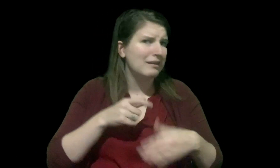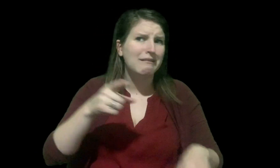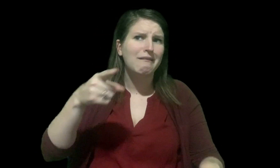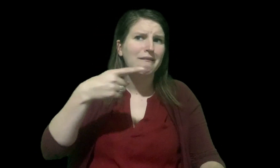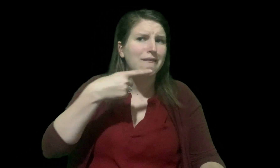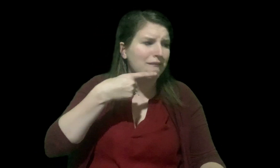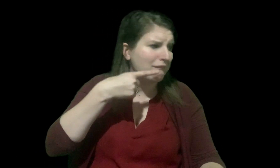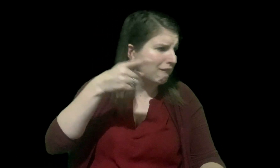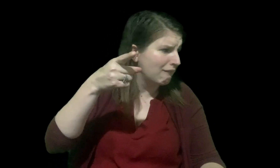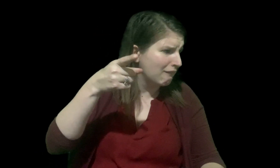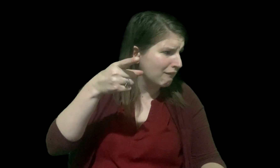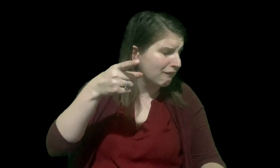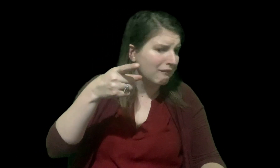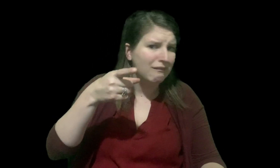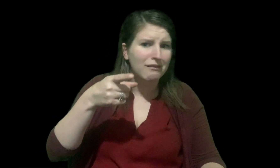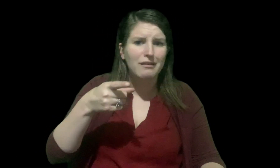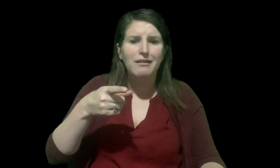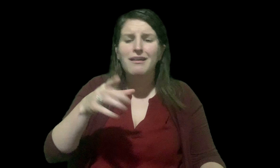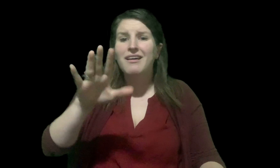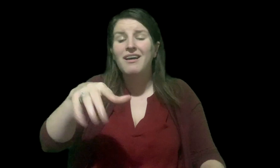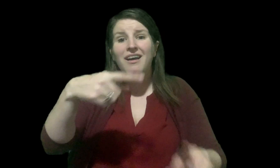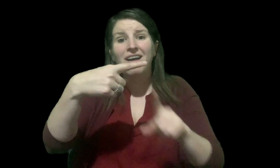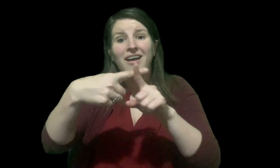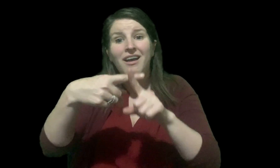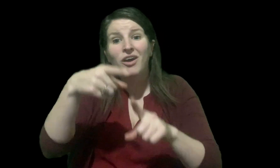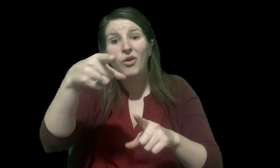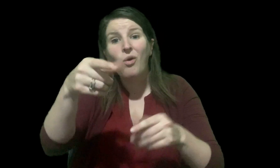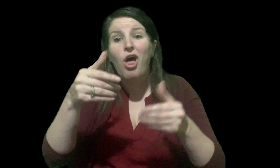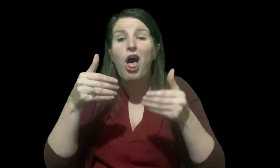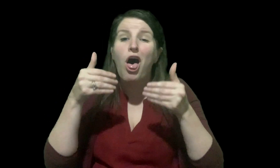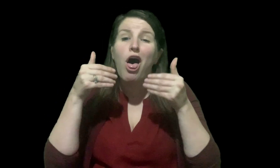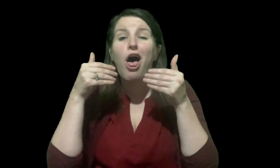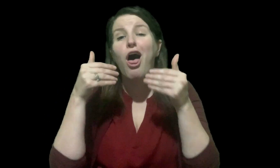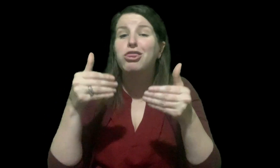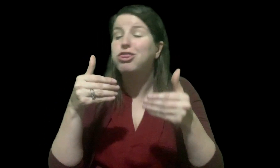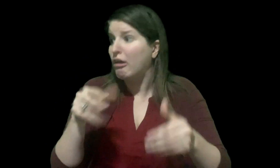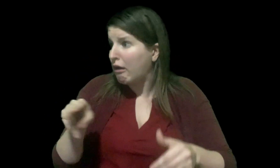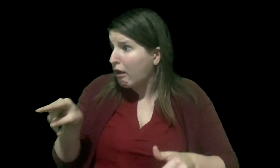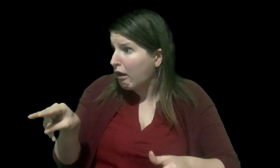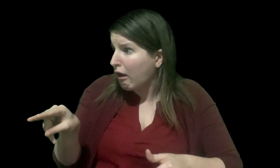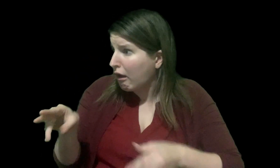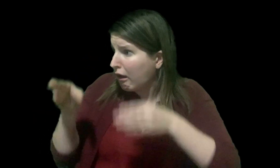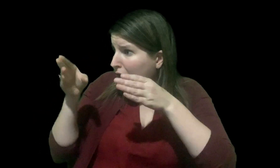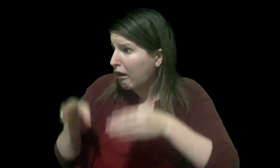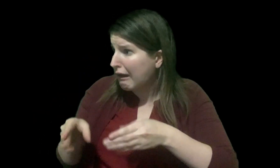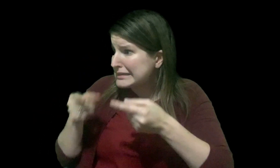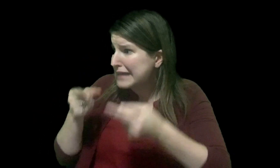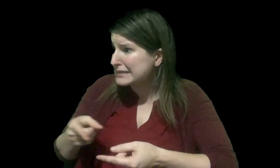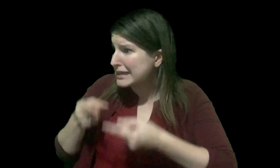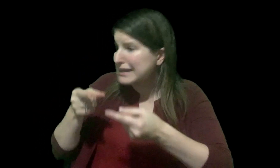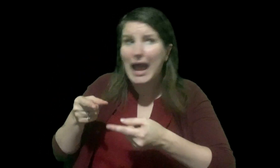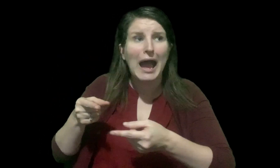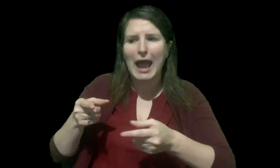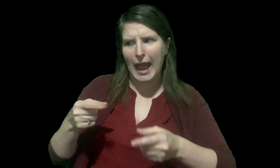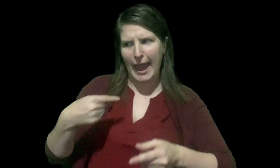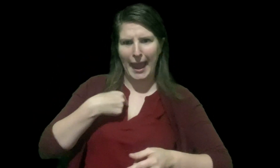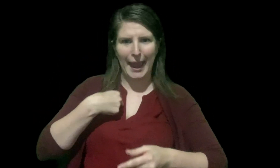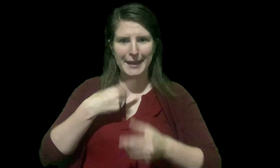Also, don't ask your peers for help. And as a peer, if you notice another one